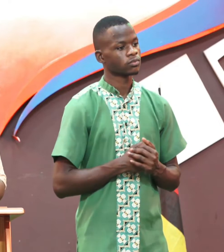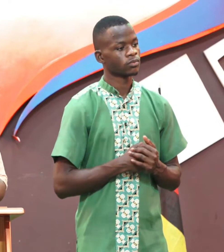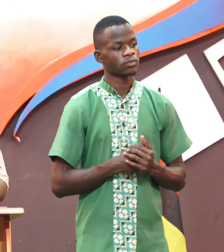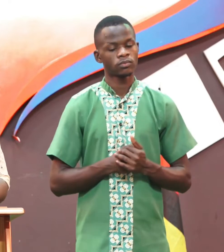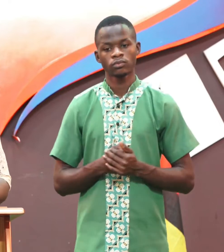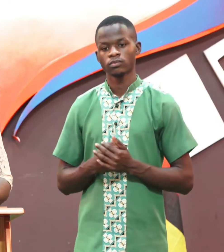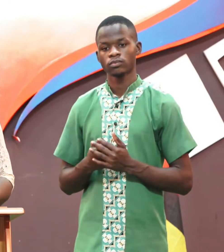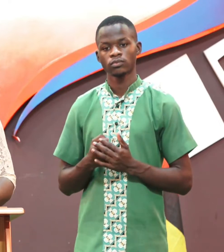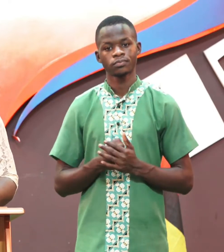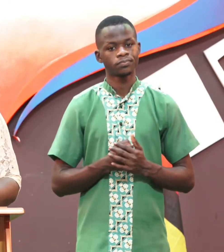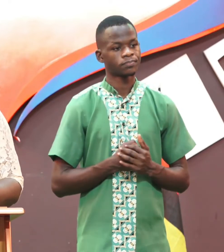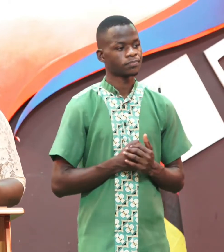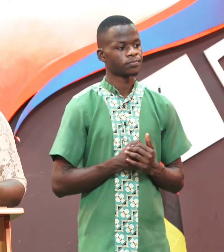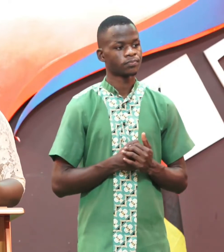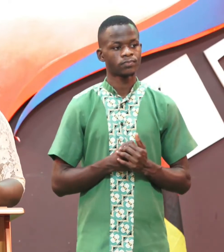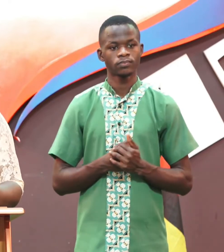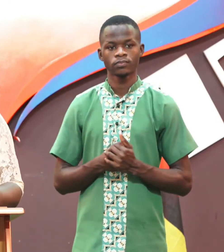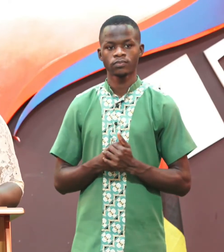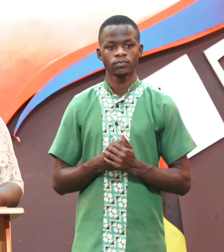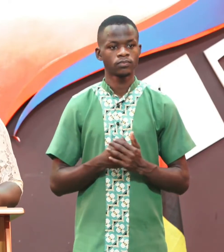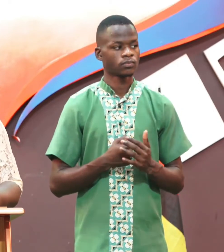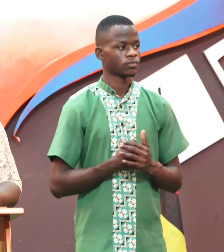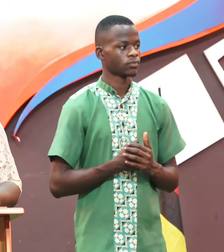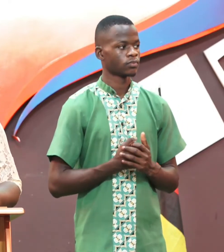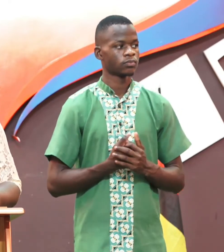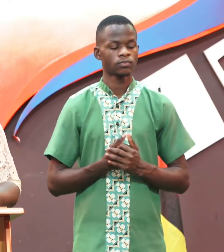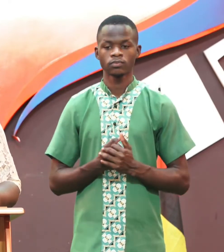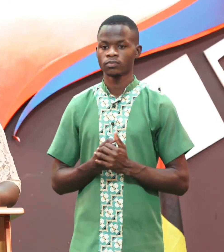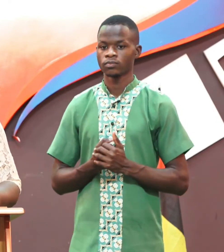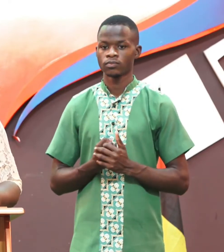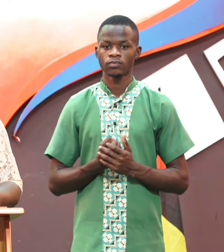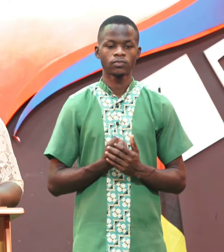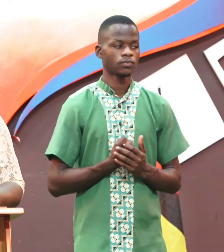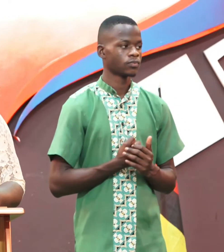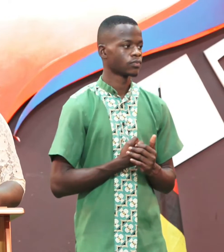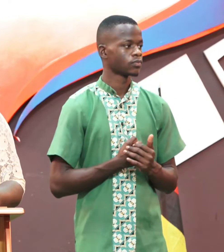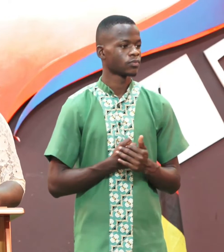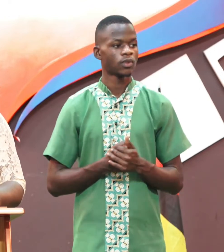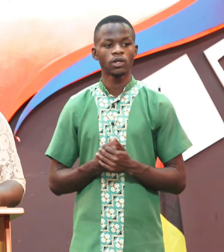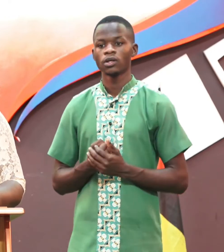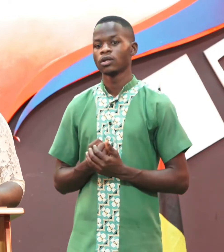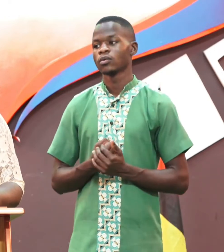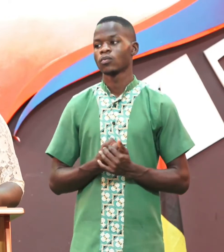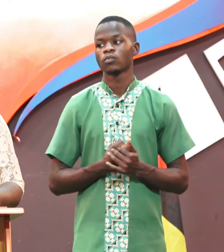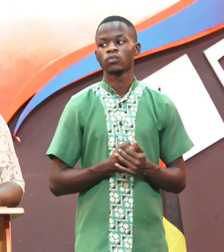Twanunuliwa olw'omusayi gw'omwana wa Katonda.